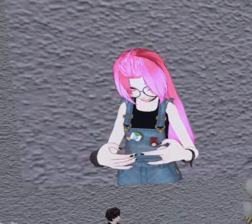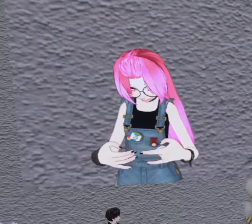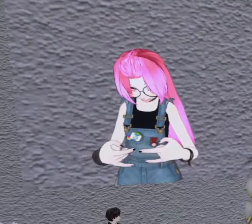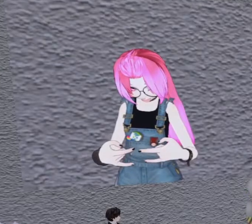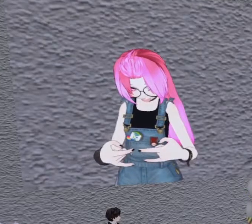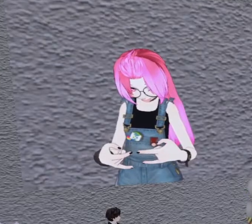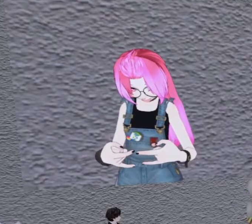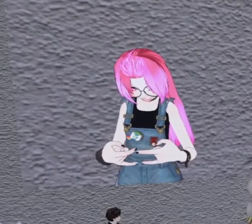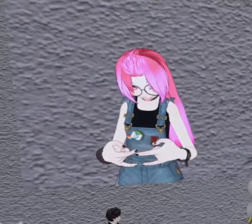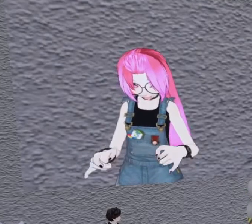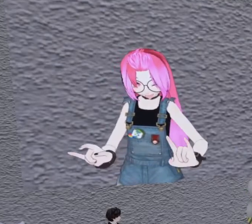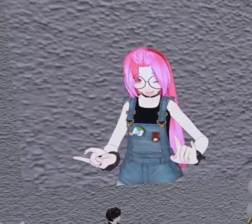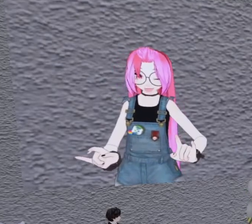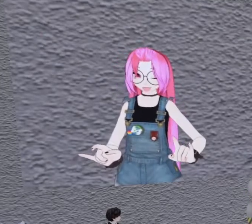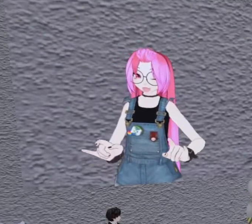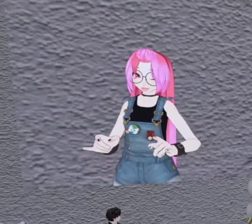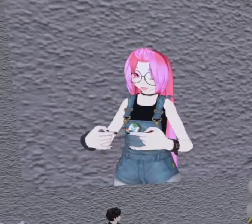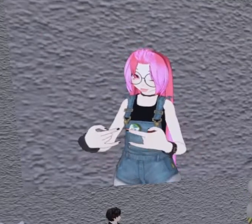Wait. Folding?